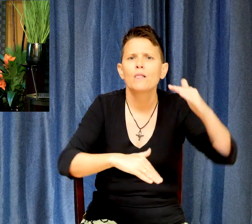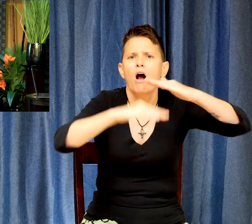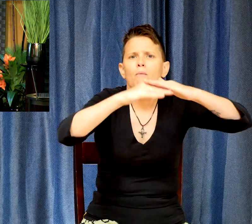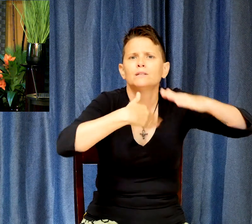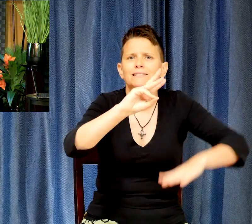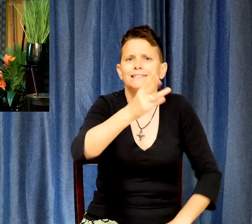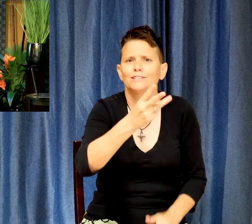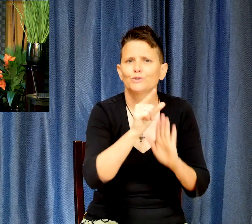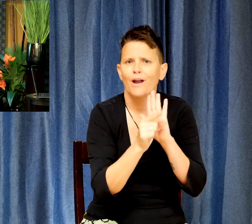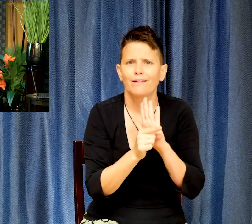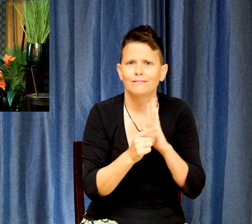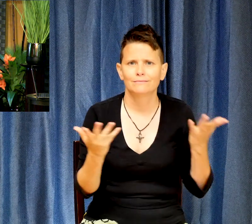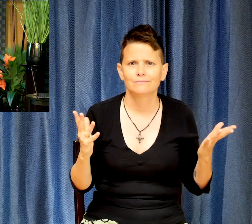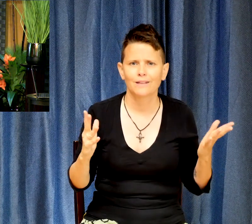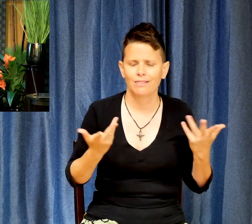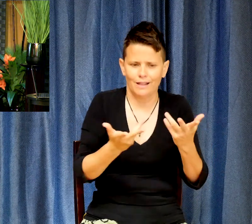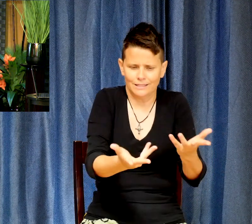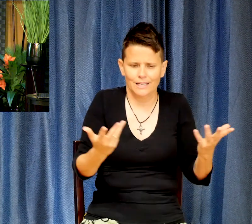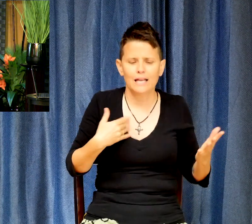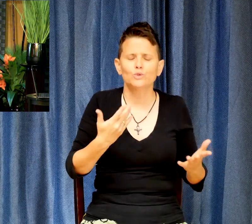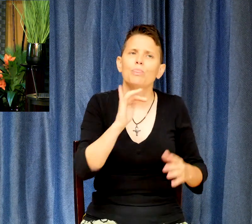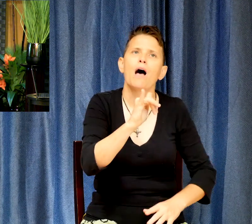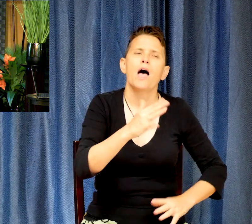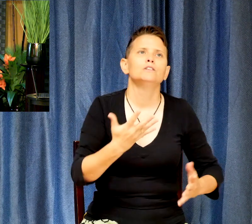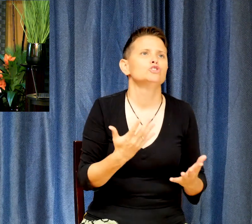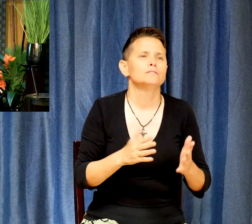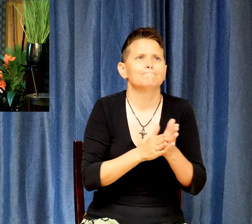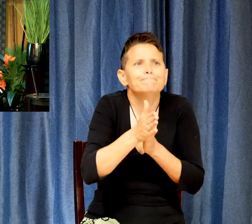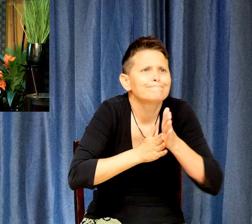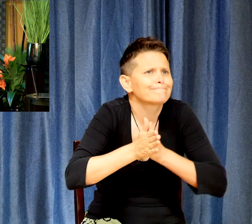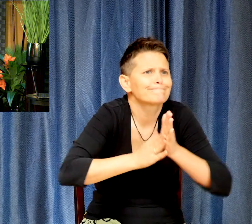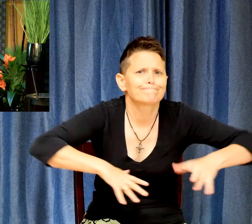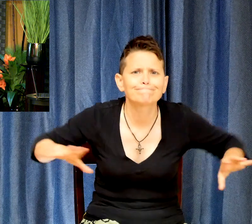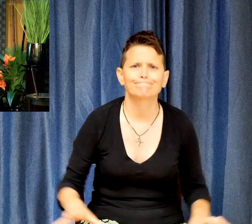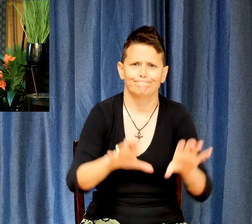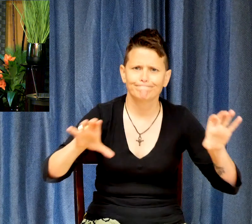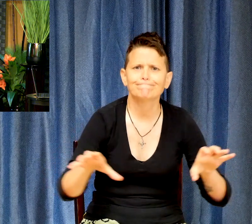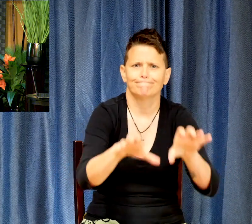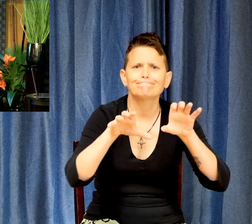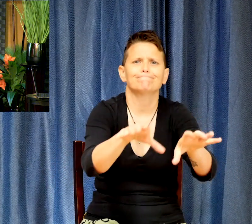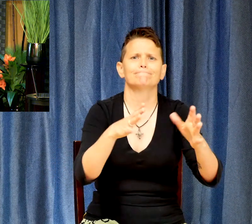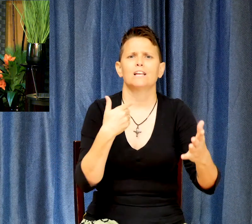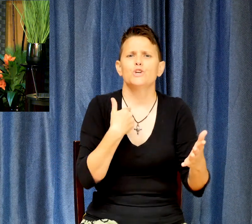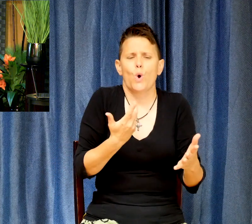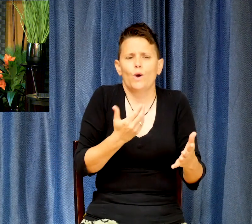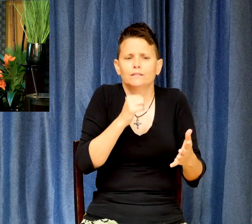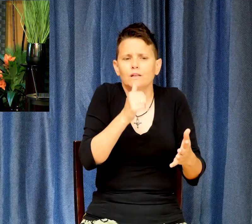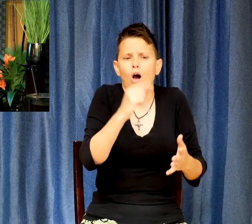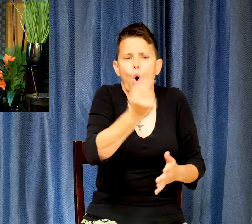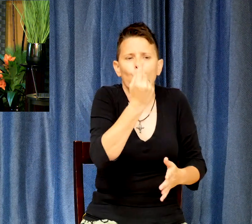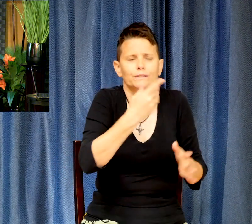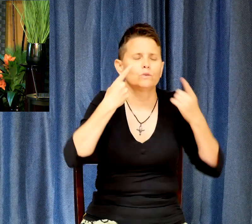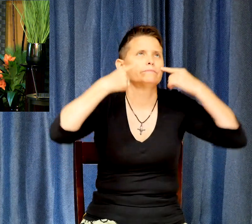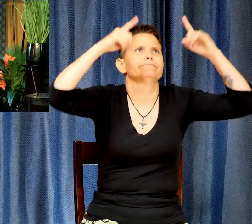And and to me, that idea of grit is about, it's not always going to go our way. Like I think in our spiritual